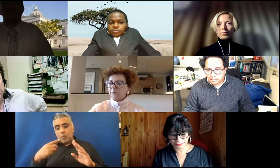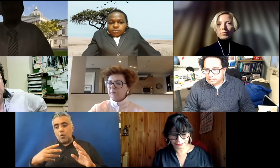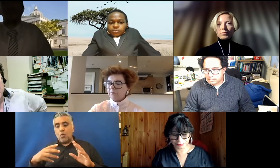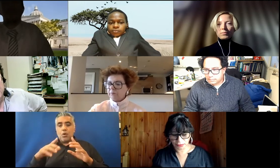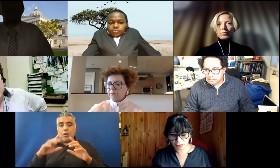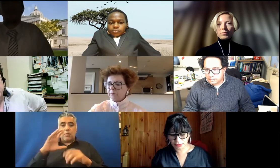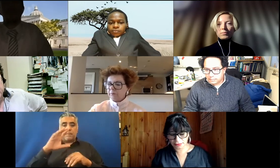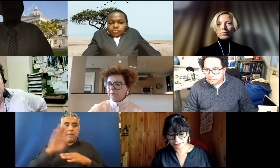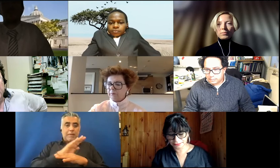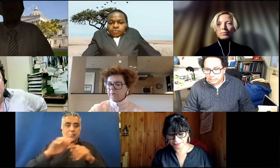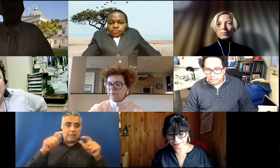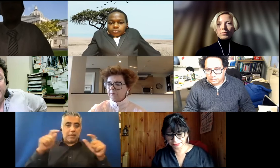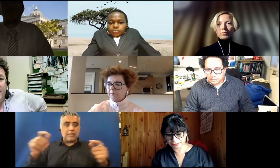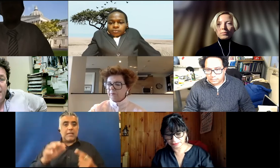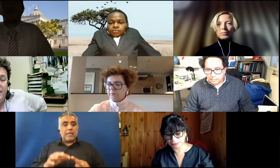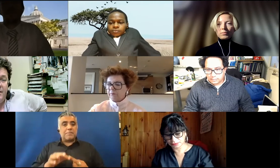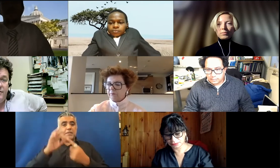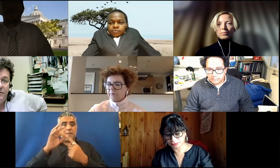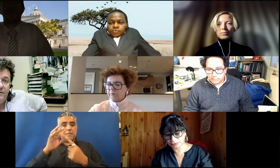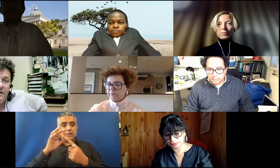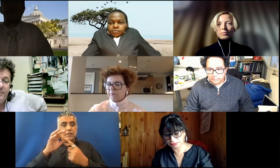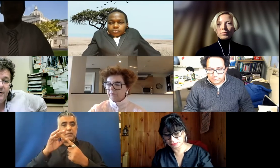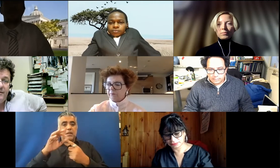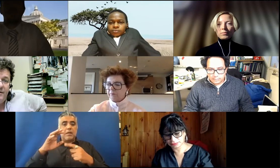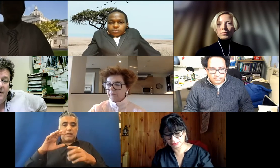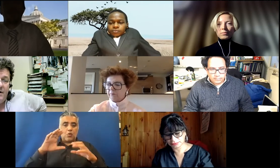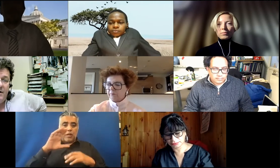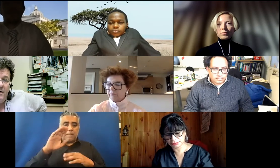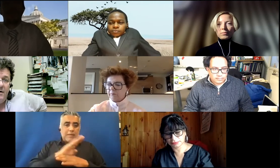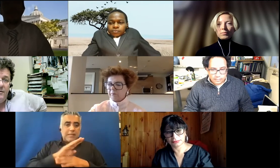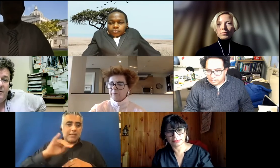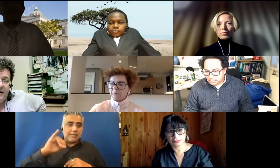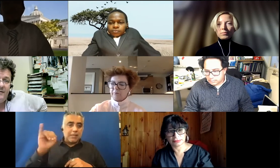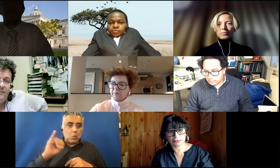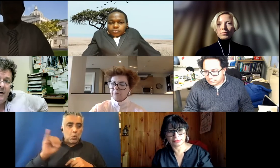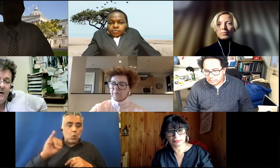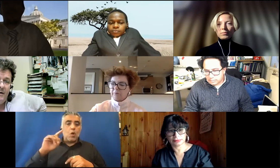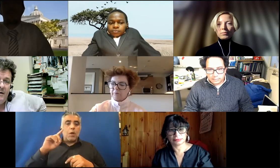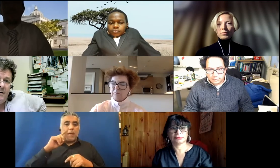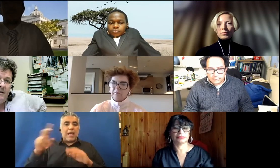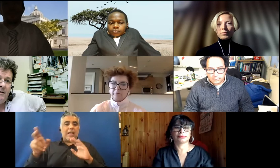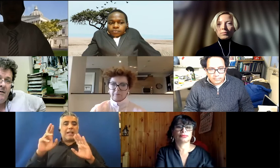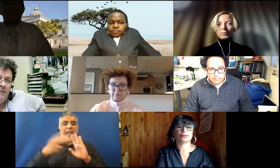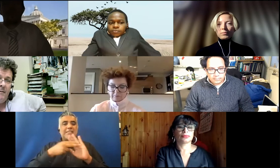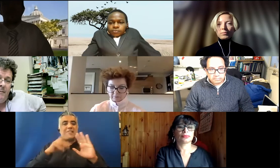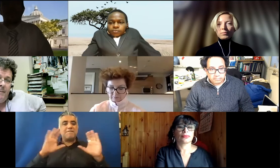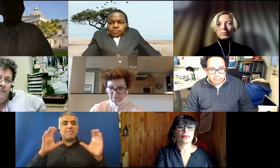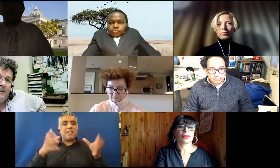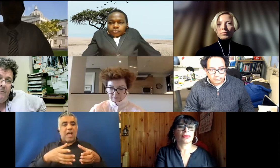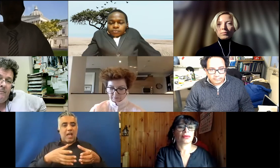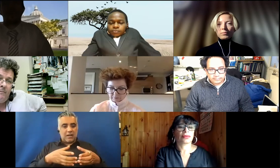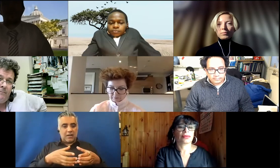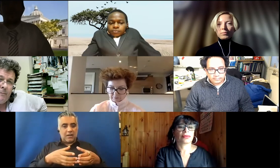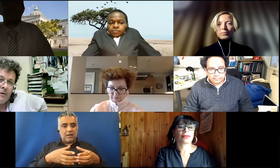companies, especially by insurance companies, to classify